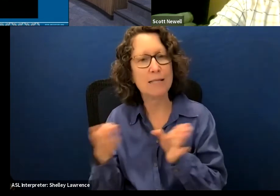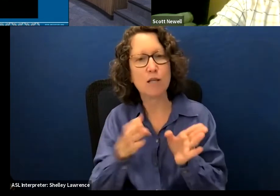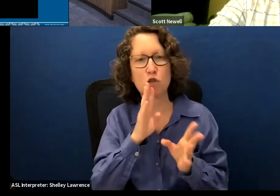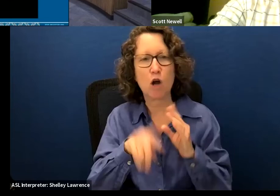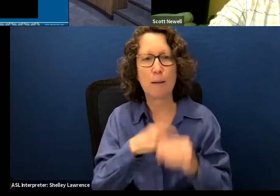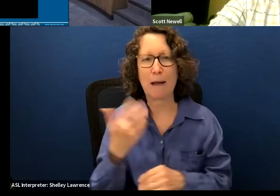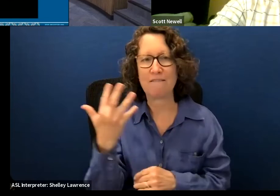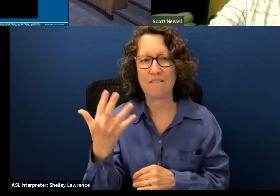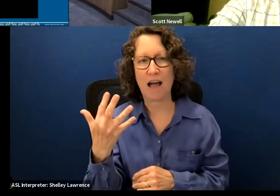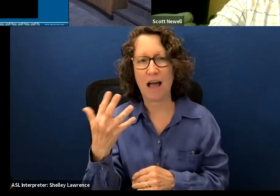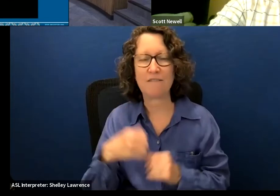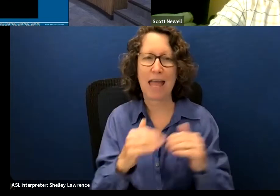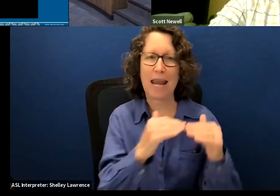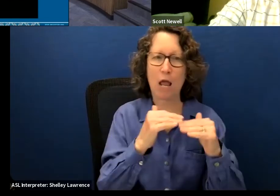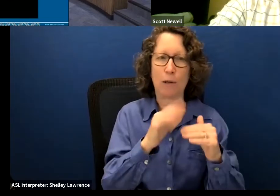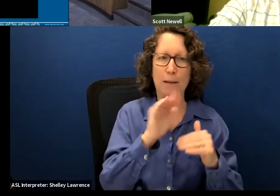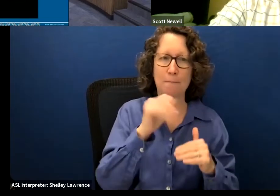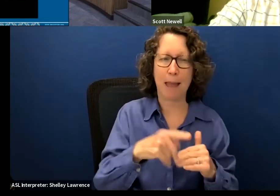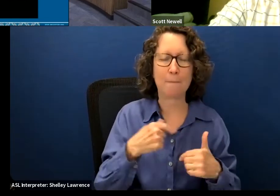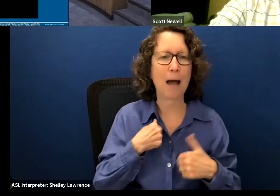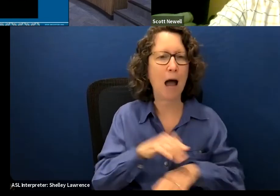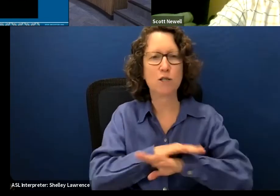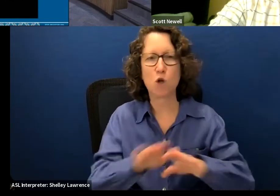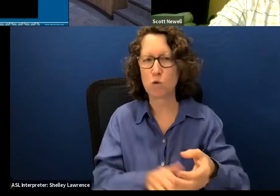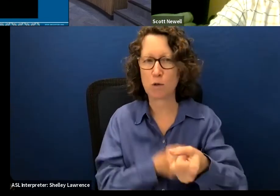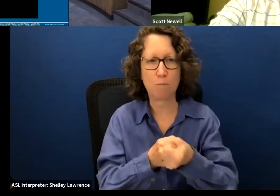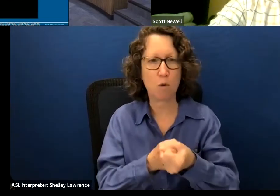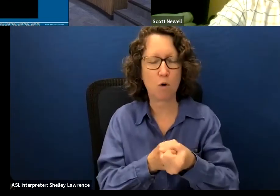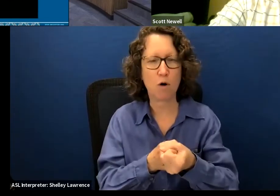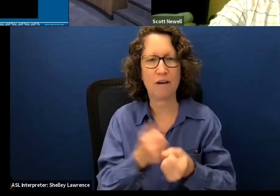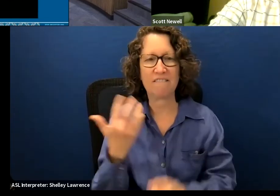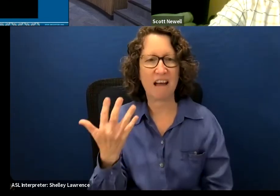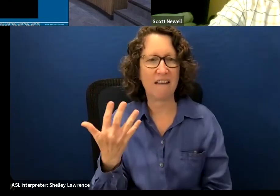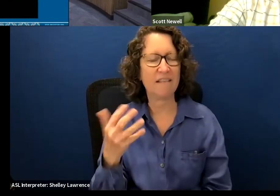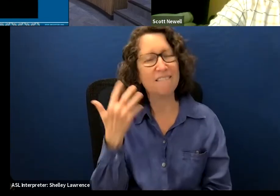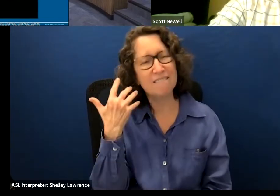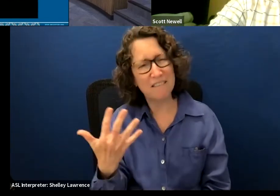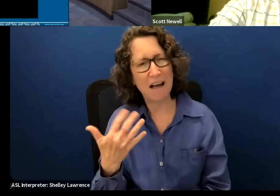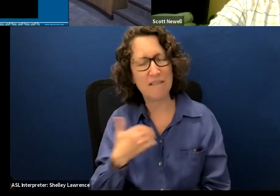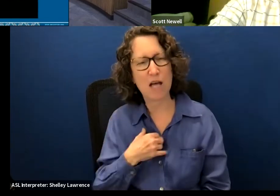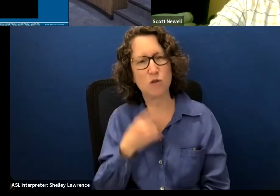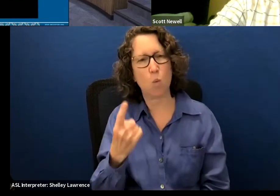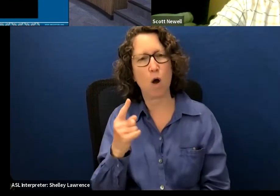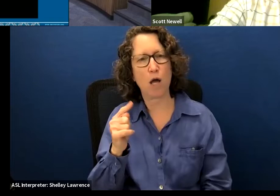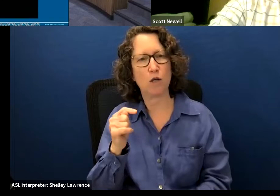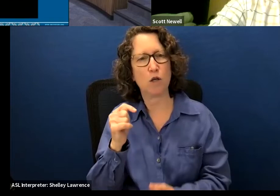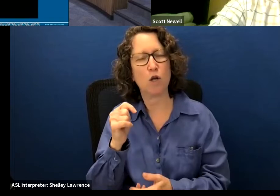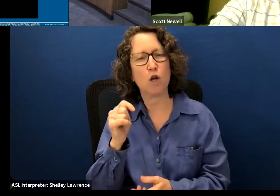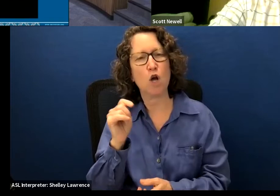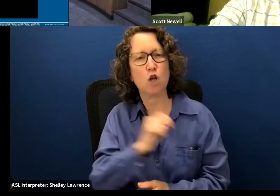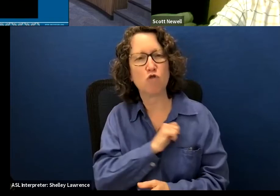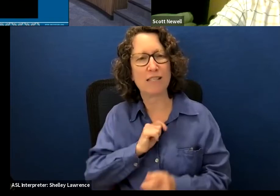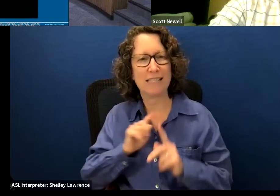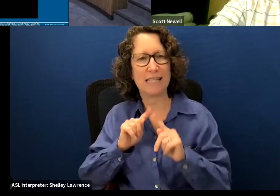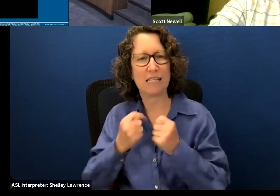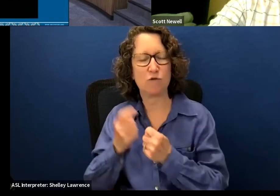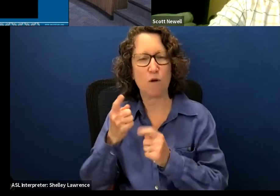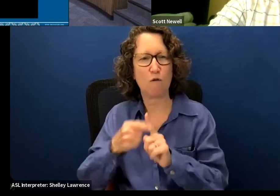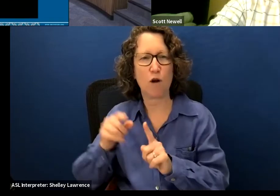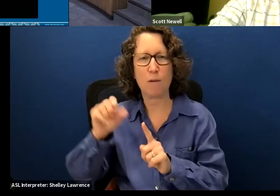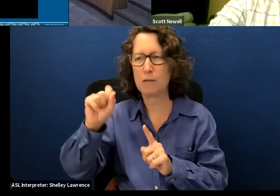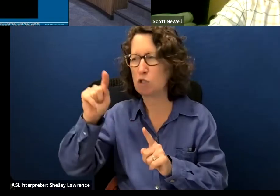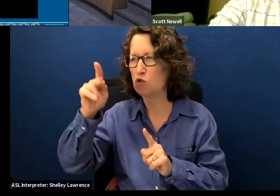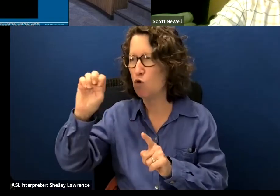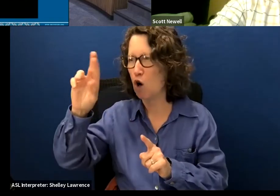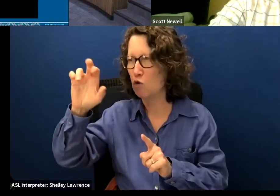Map 5 and the equity map. I do not support Map 5. Map 5 has 1 trustee district with a boundary all the way from Stork